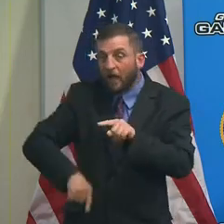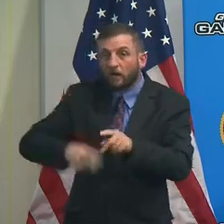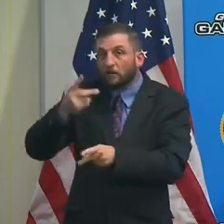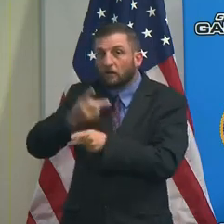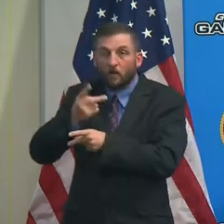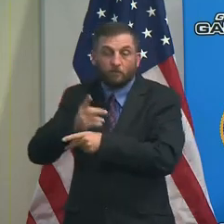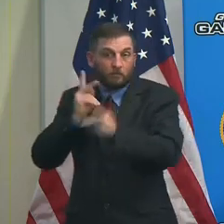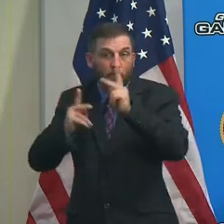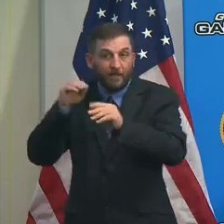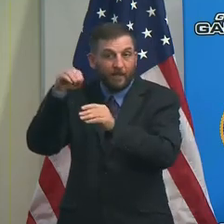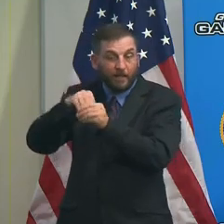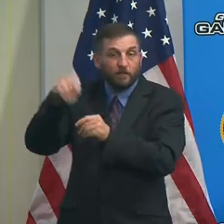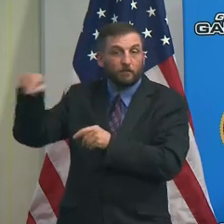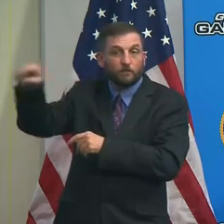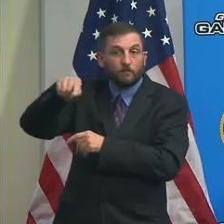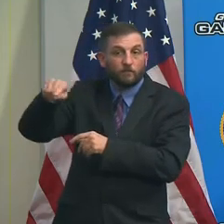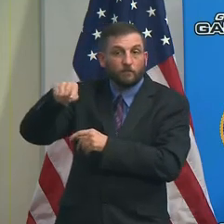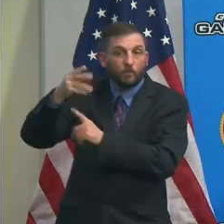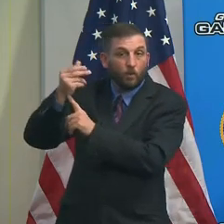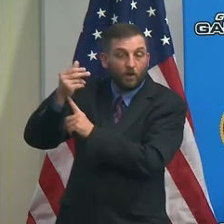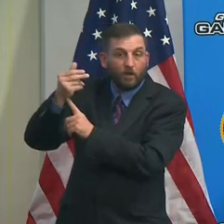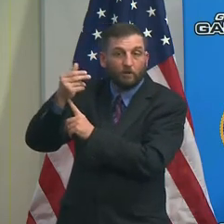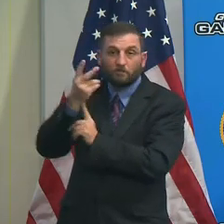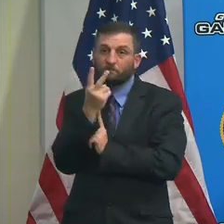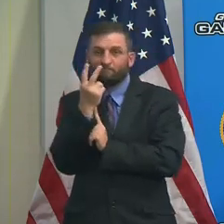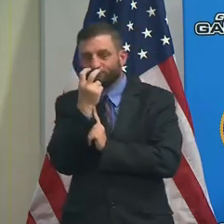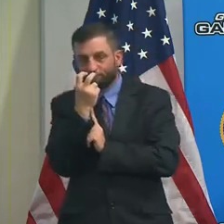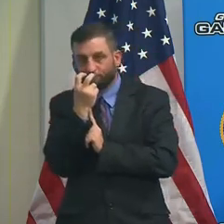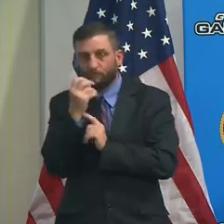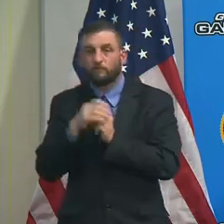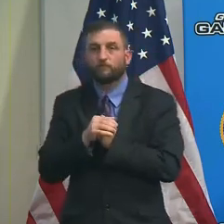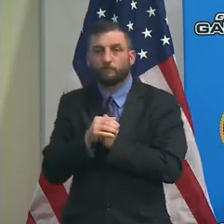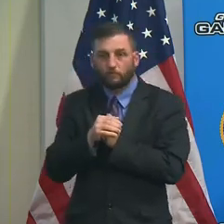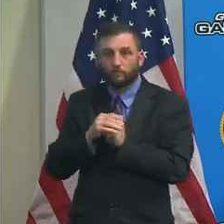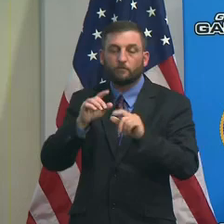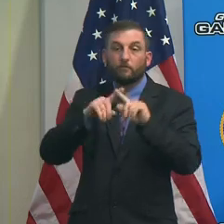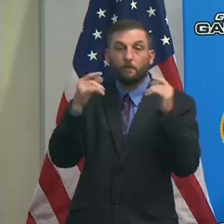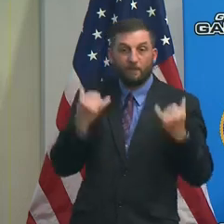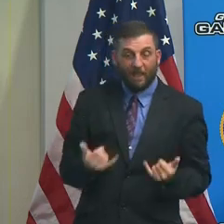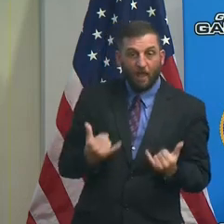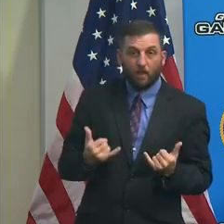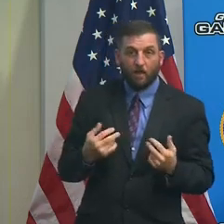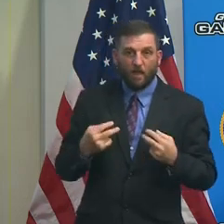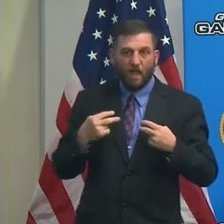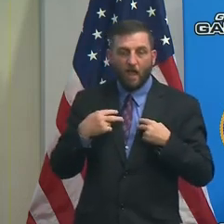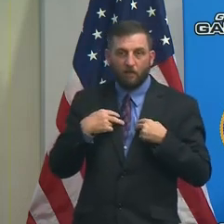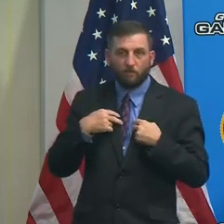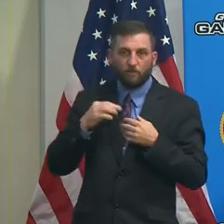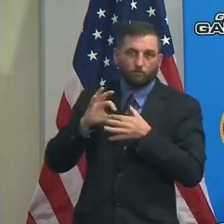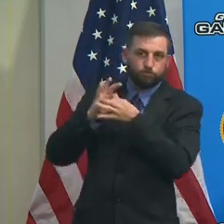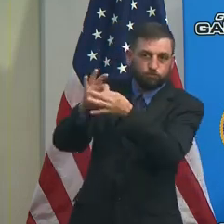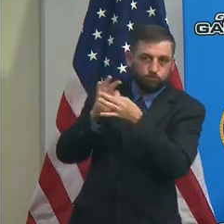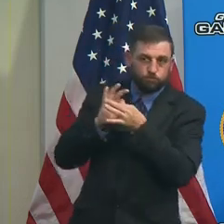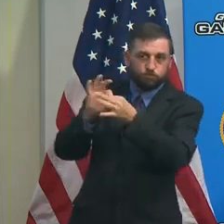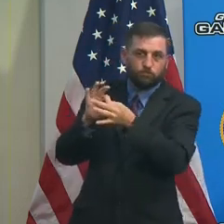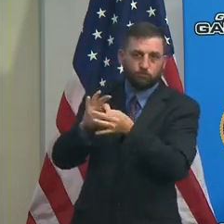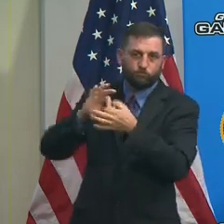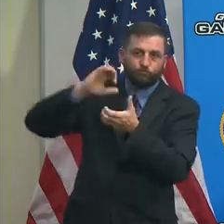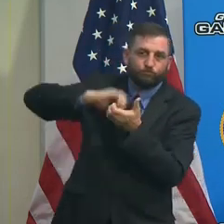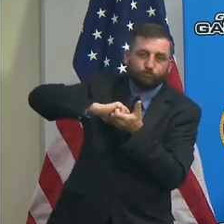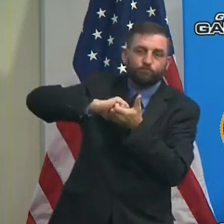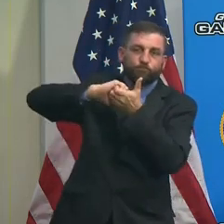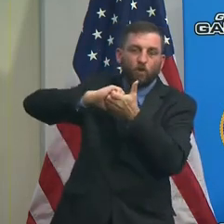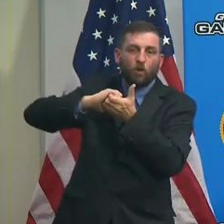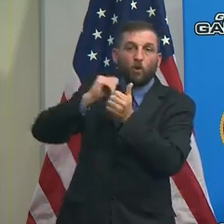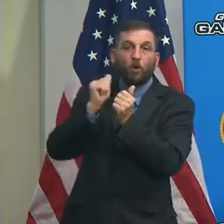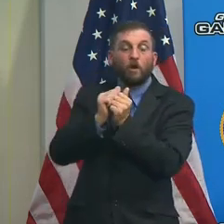them in non-congregant shelters, these hotels. And we now have a very good working relationship with more than